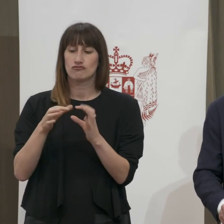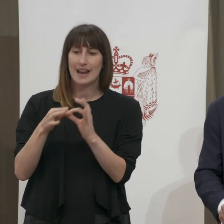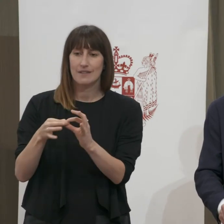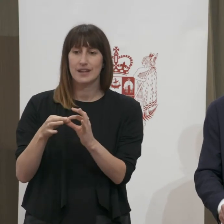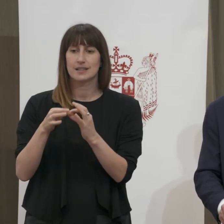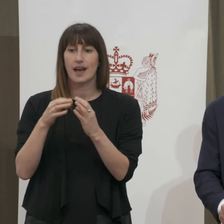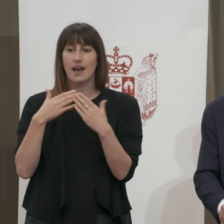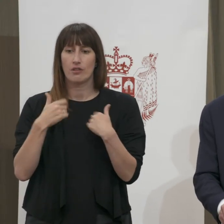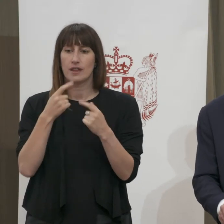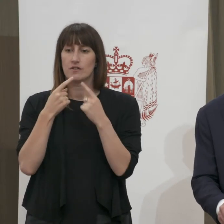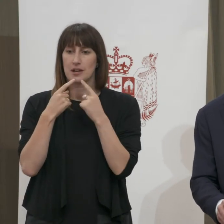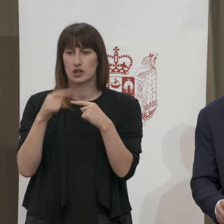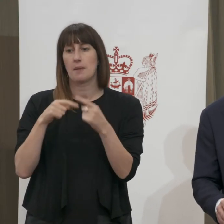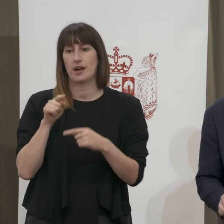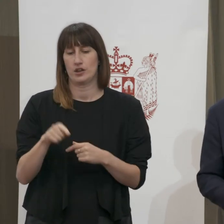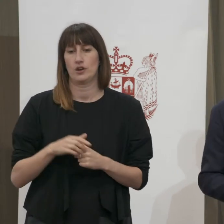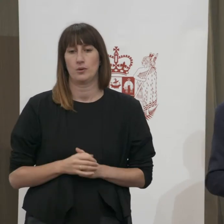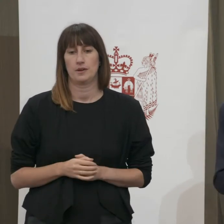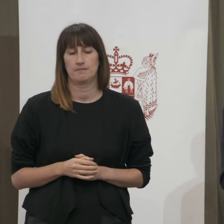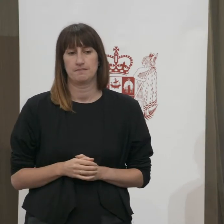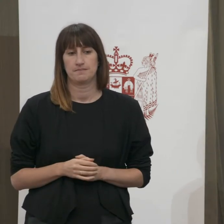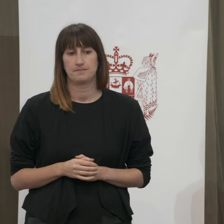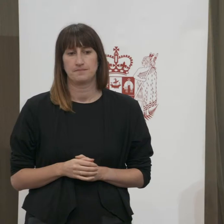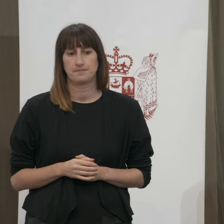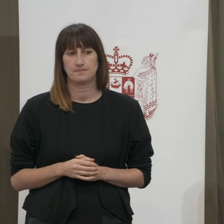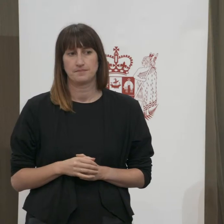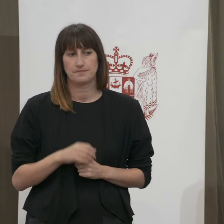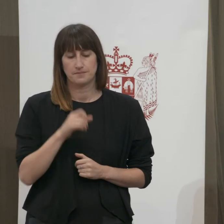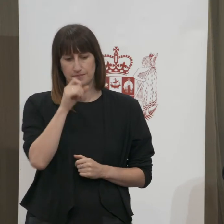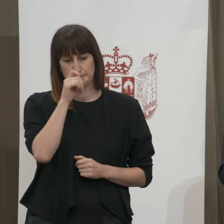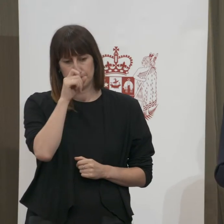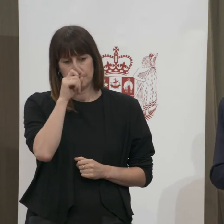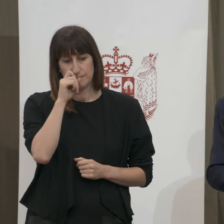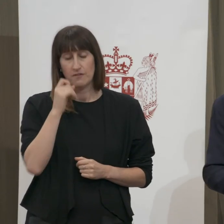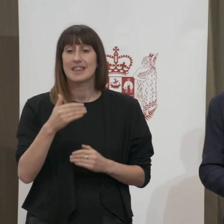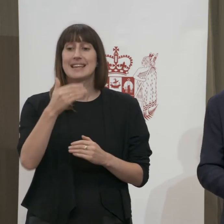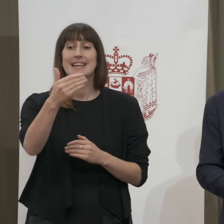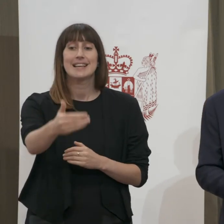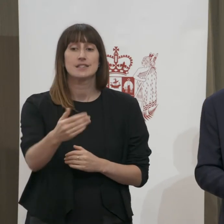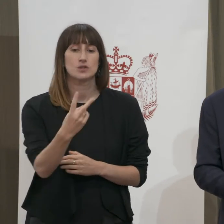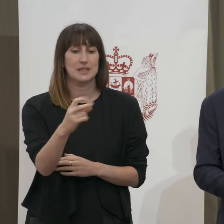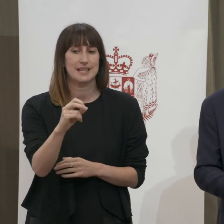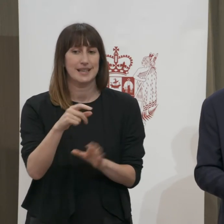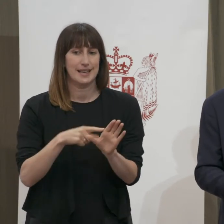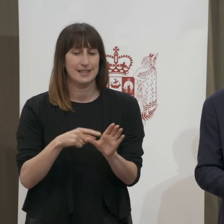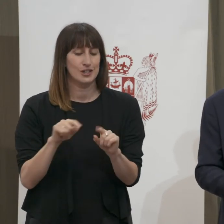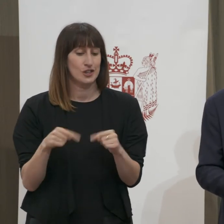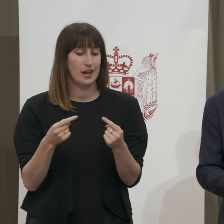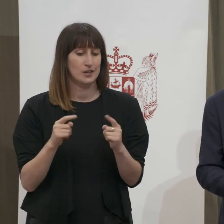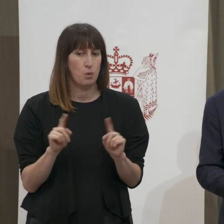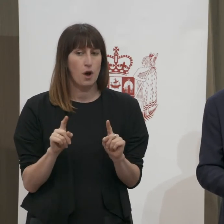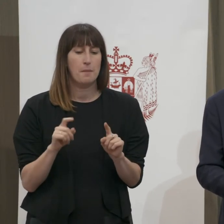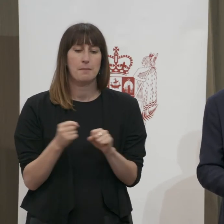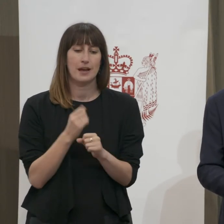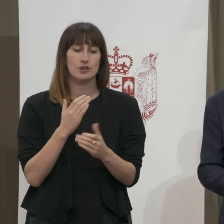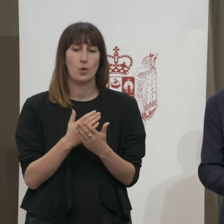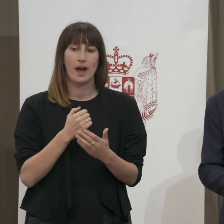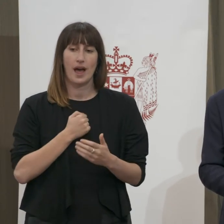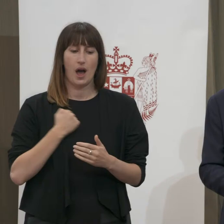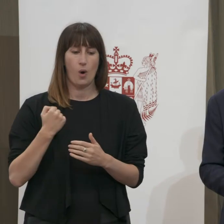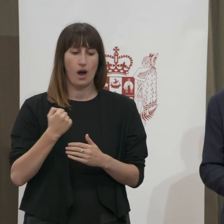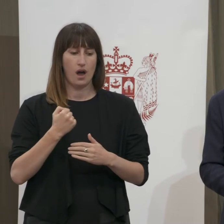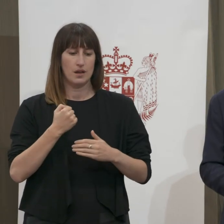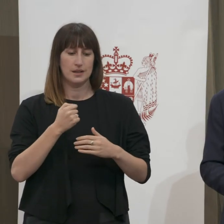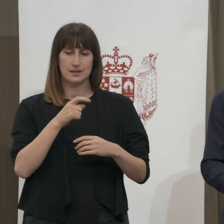information about you. One of the great challenges of the next 20 years will be ensuring our workforce can tackle the